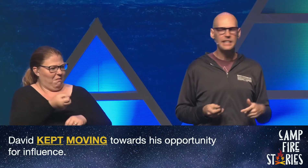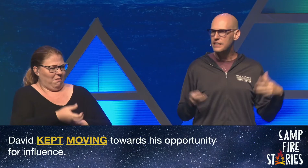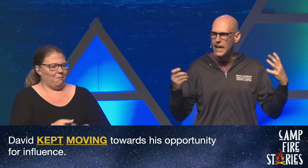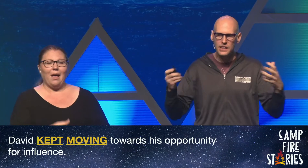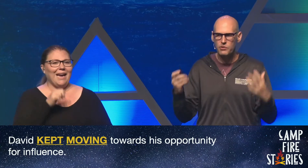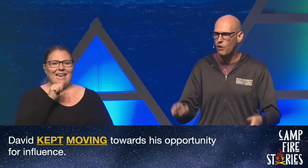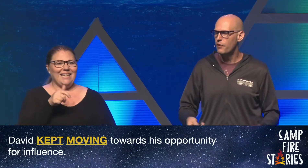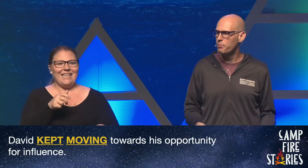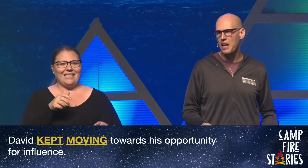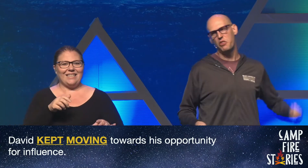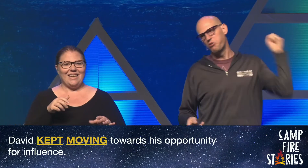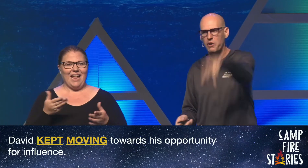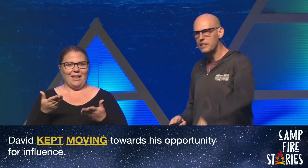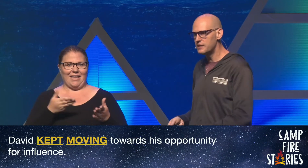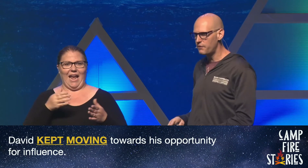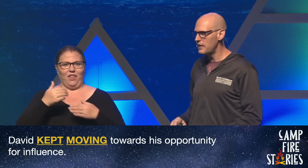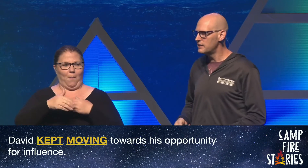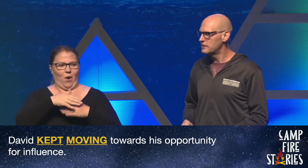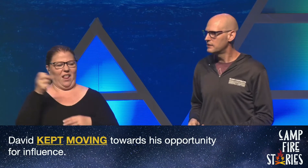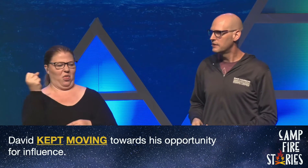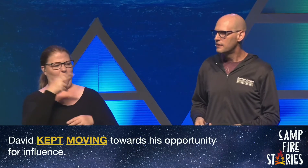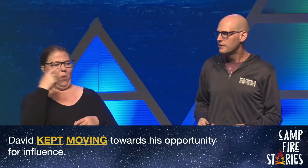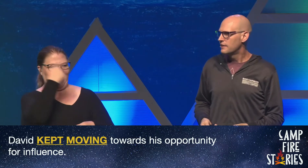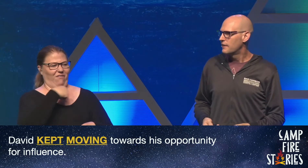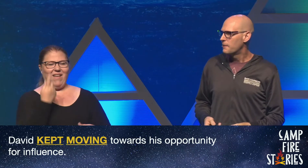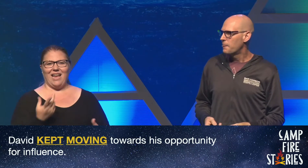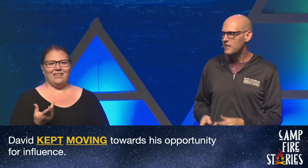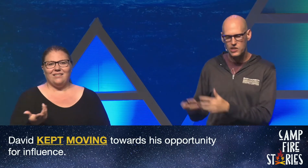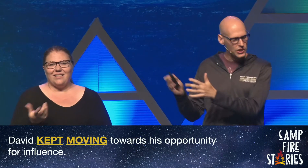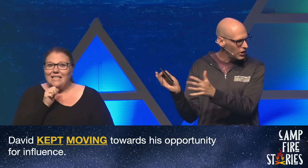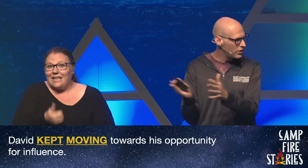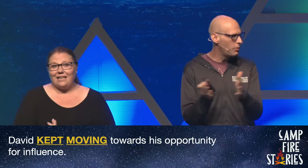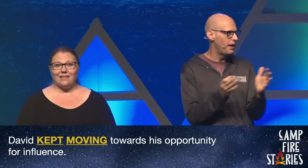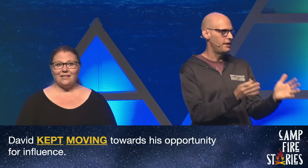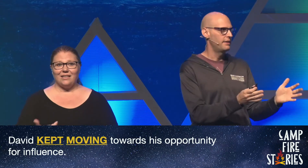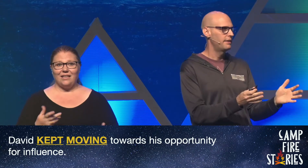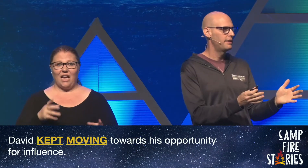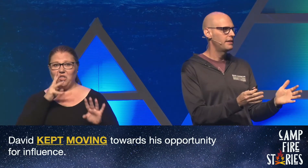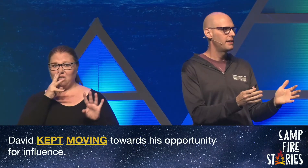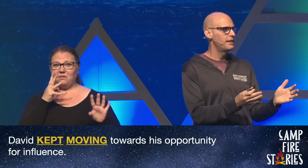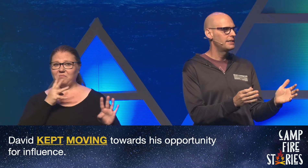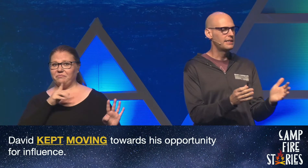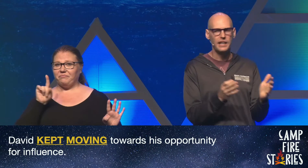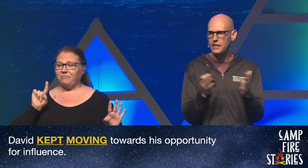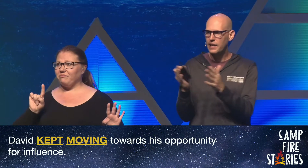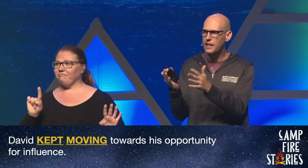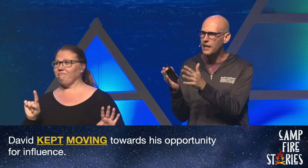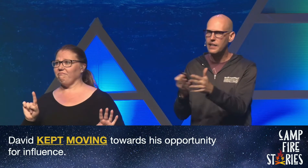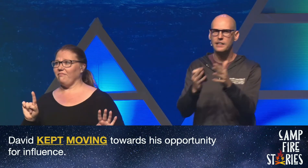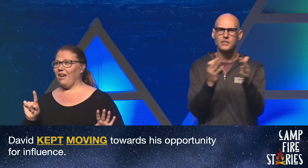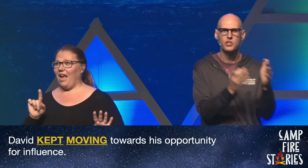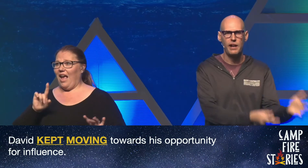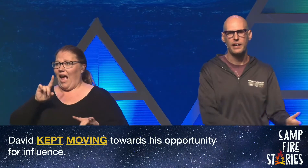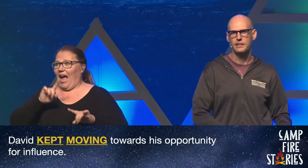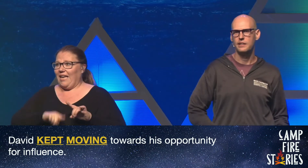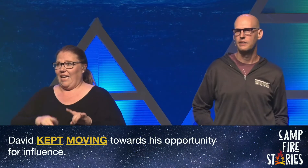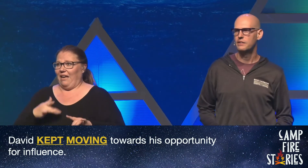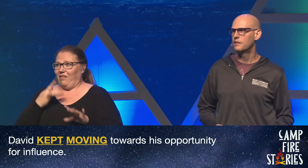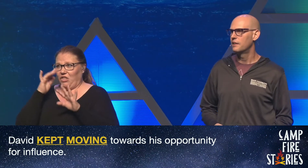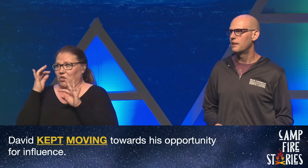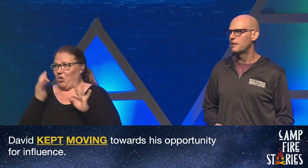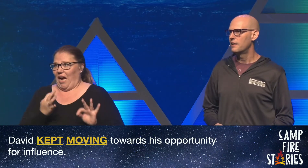He didn't take the loaf of bread and throw it in his face. He just turned away. He says, I can't get